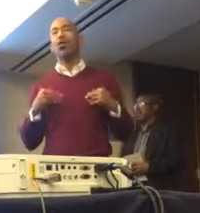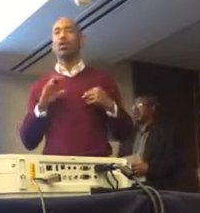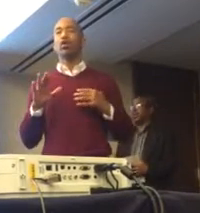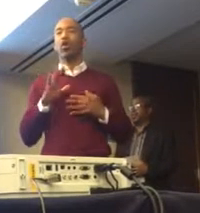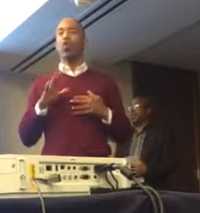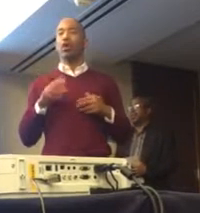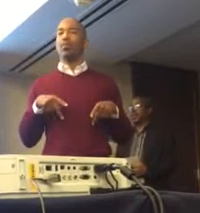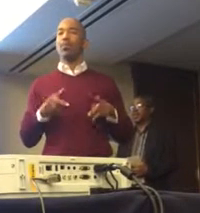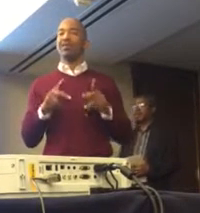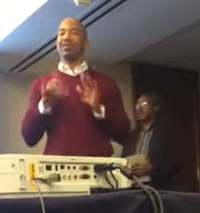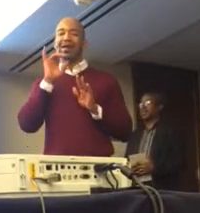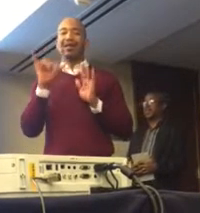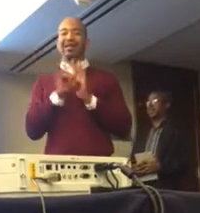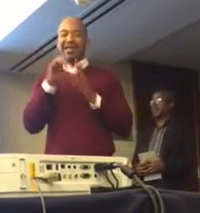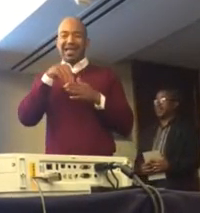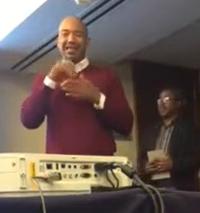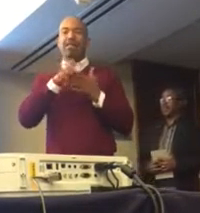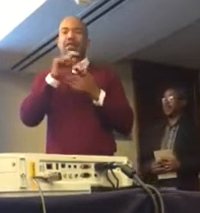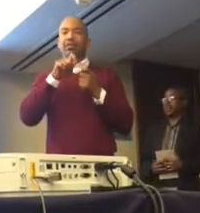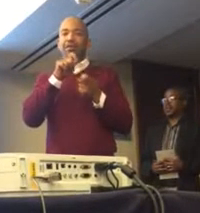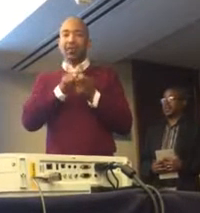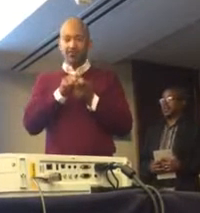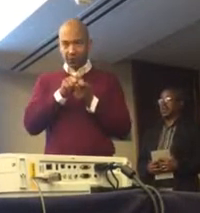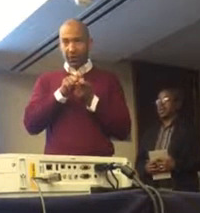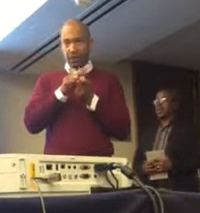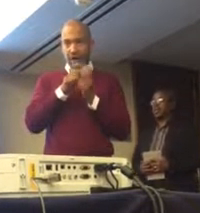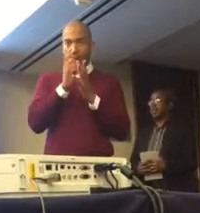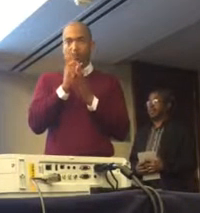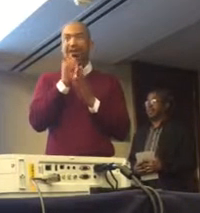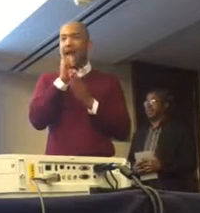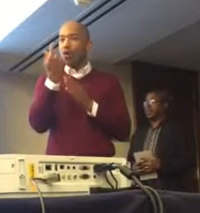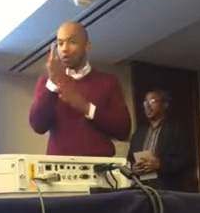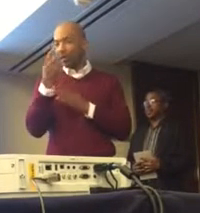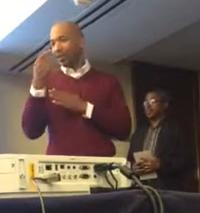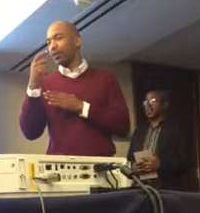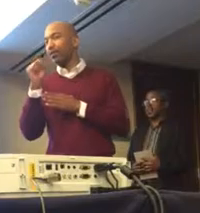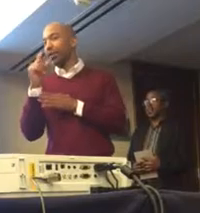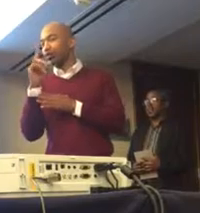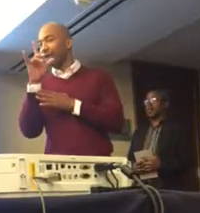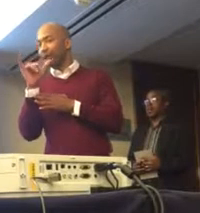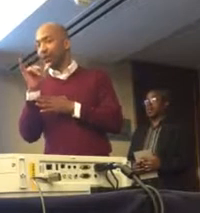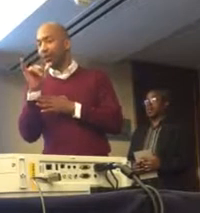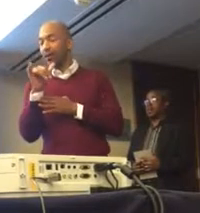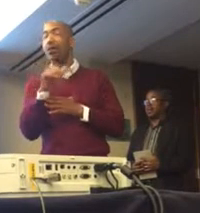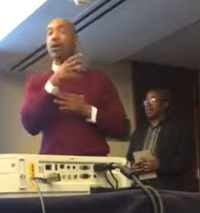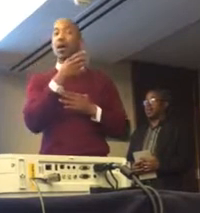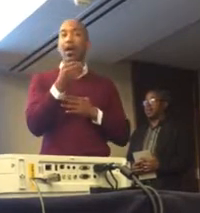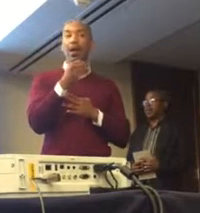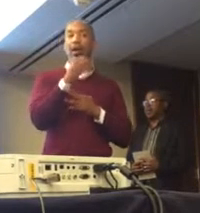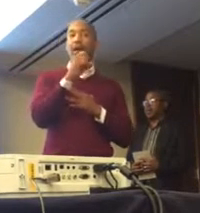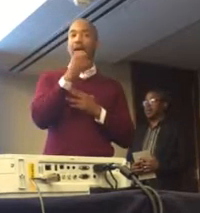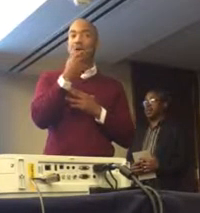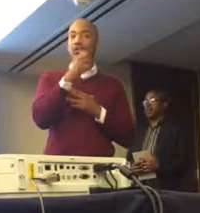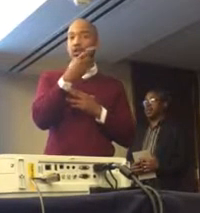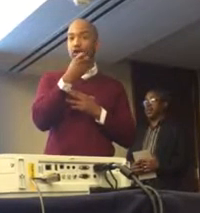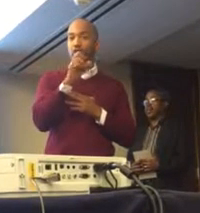privileged identities in that moment beyond sexuality and gender. And specifically, I'm thinking about race. I'm coming from the South, I can't help it. But this is